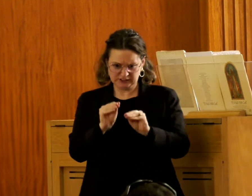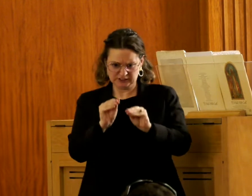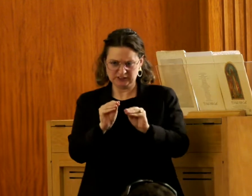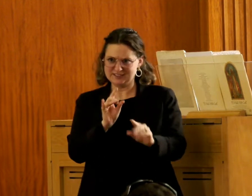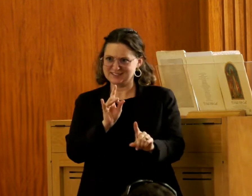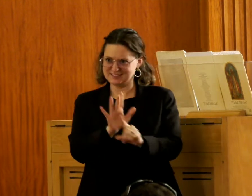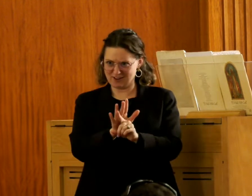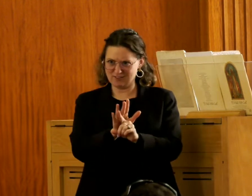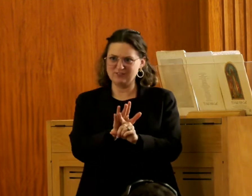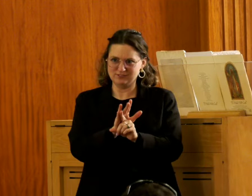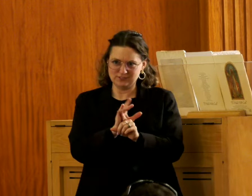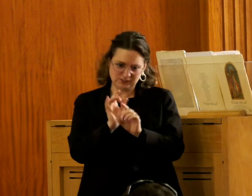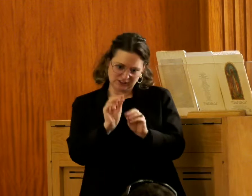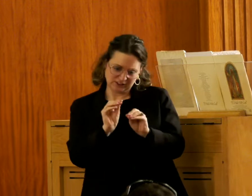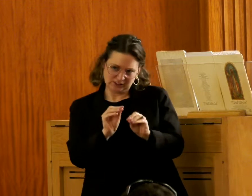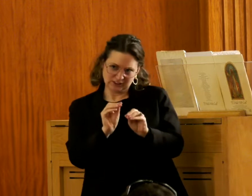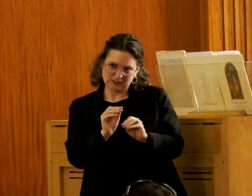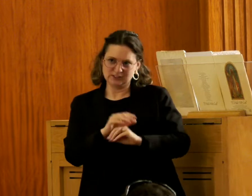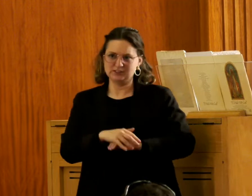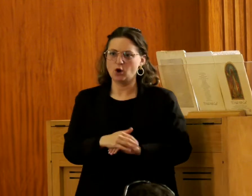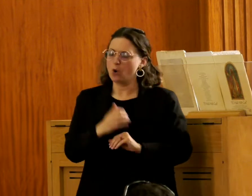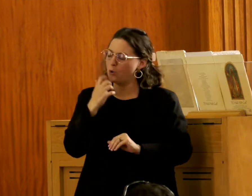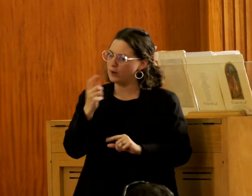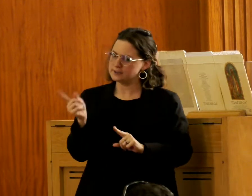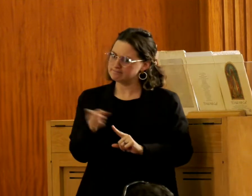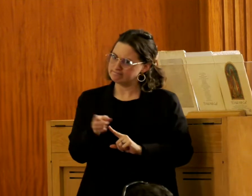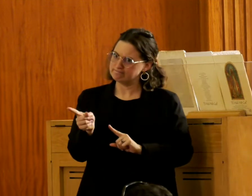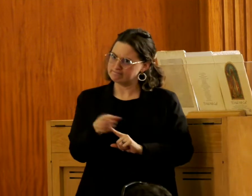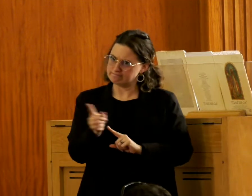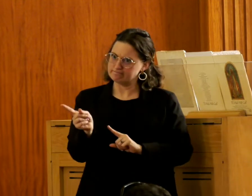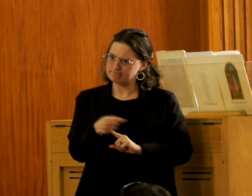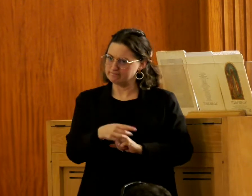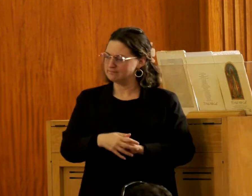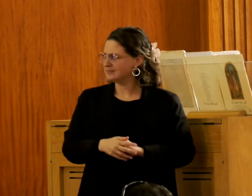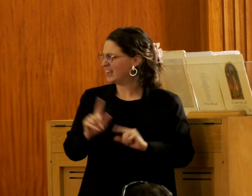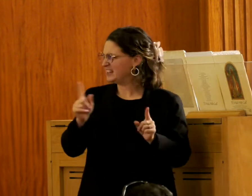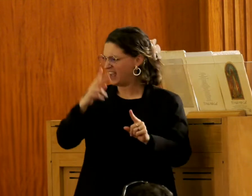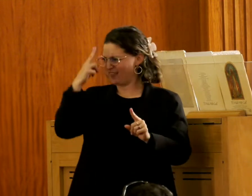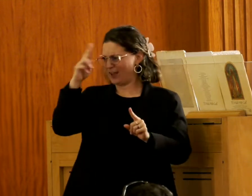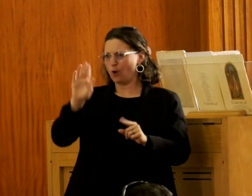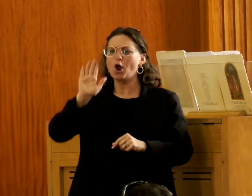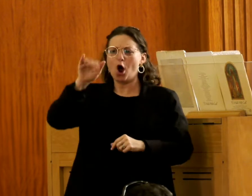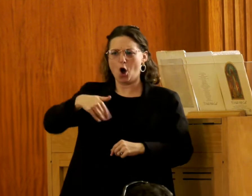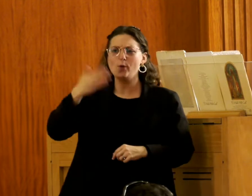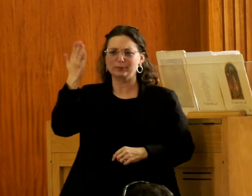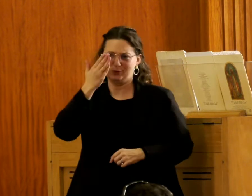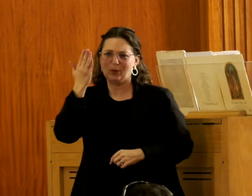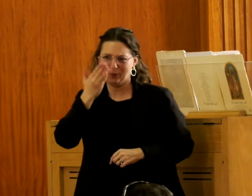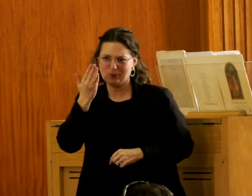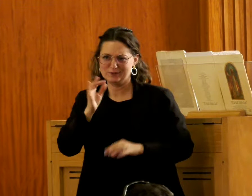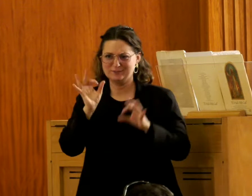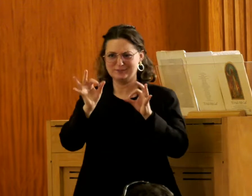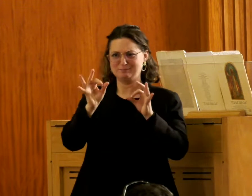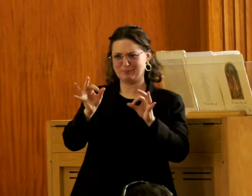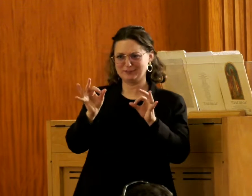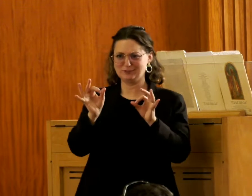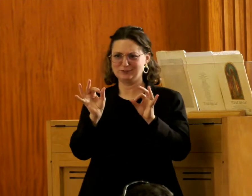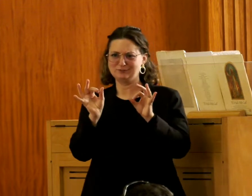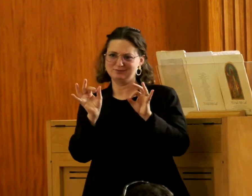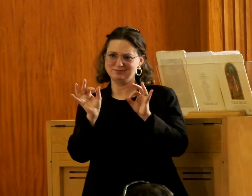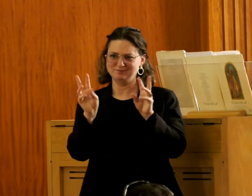always ensured a disciplined approach to their schooling. I think they now call that homeschooling. But